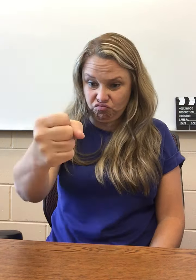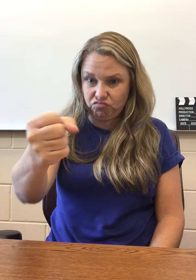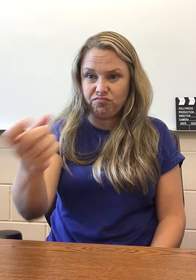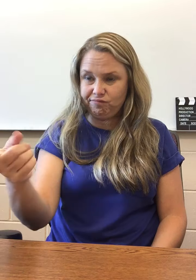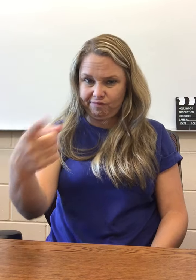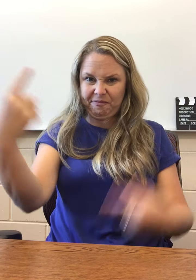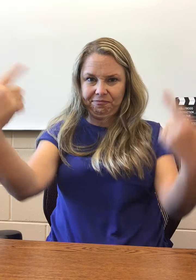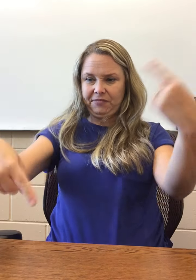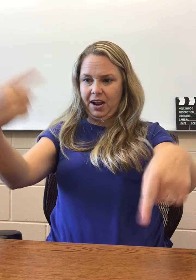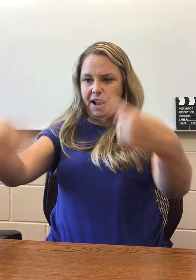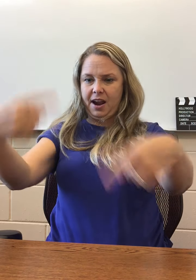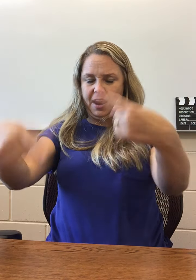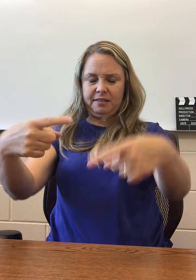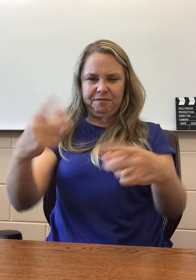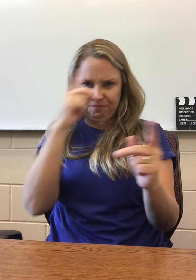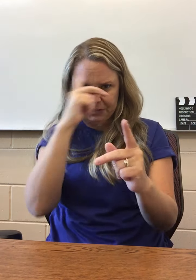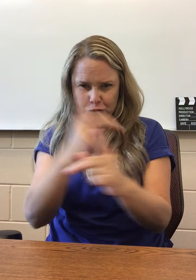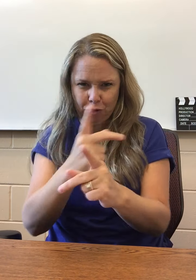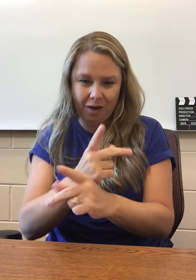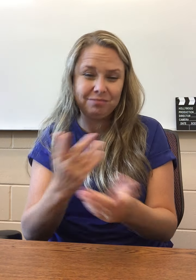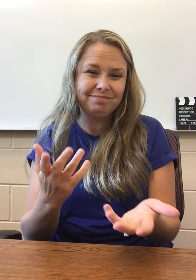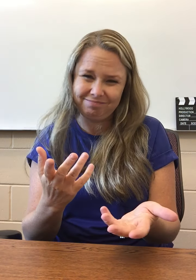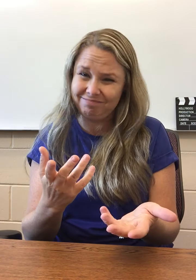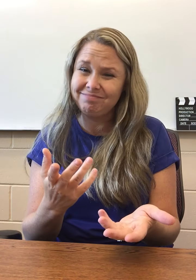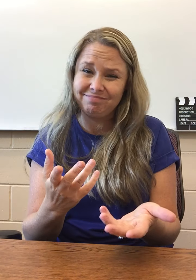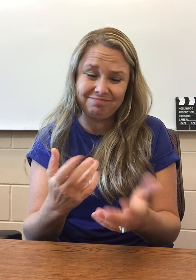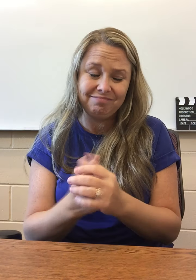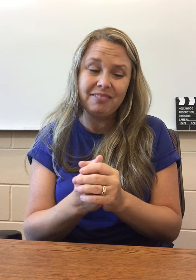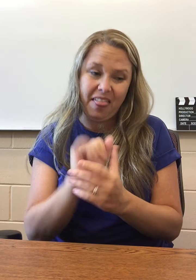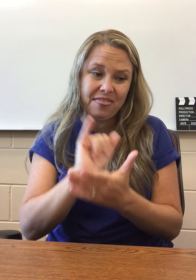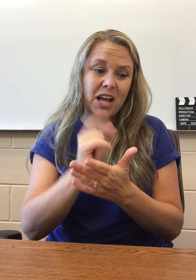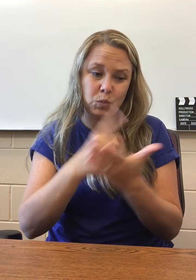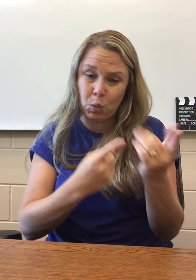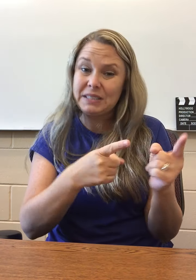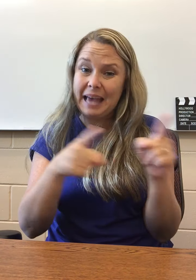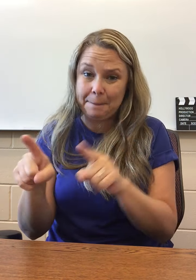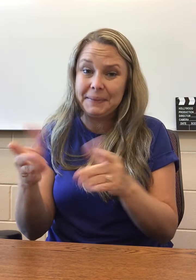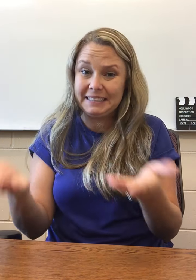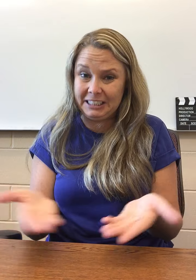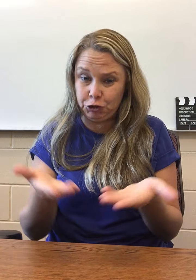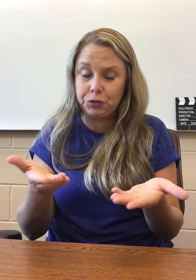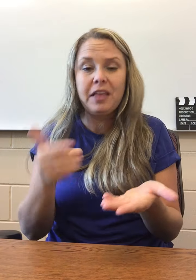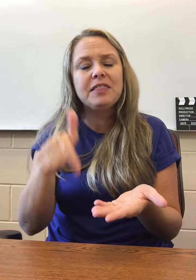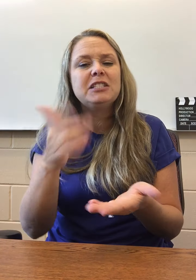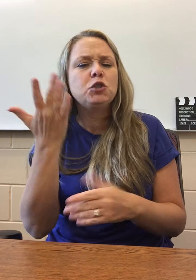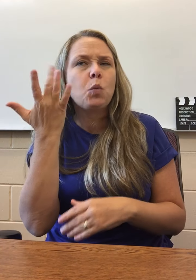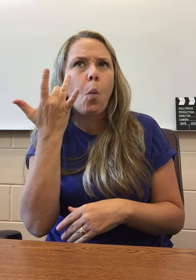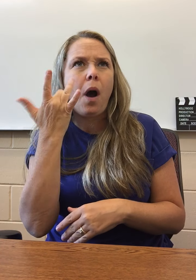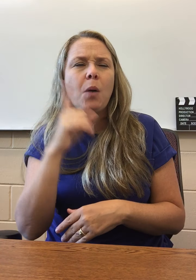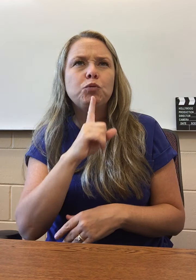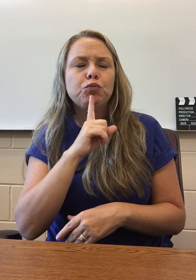you know and uh and that's again what's happened here and this is why it was really imperative